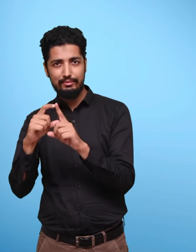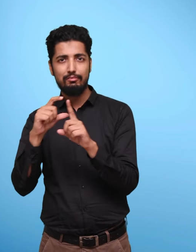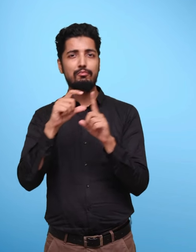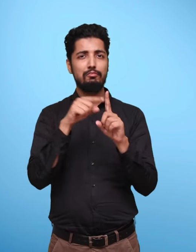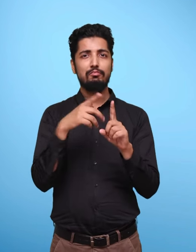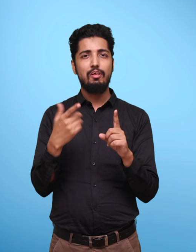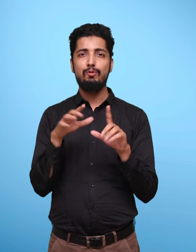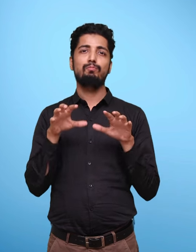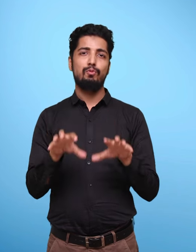dog.